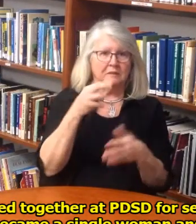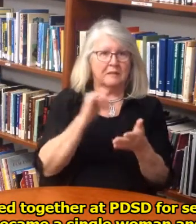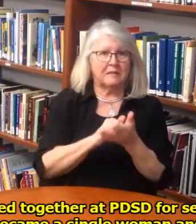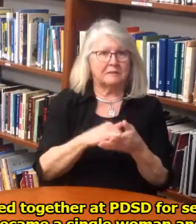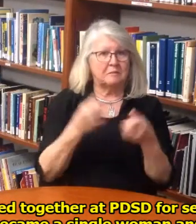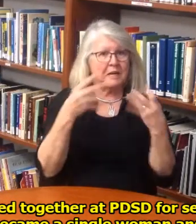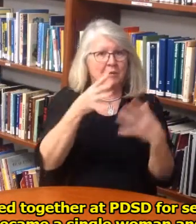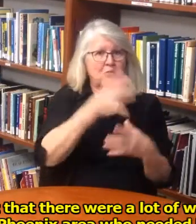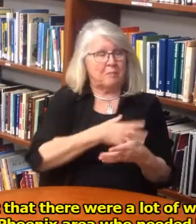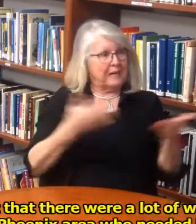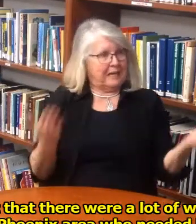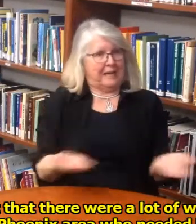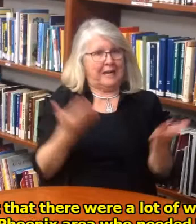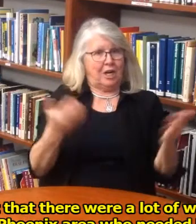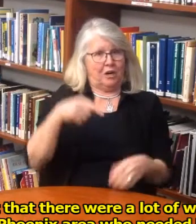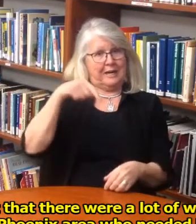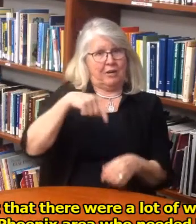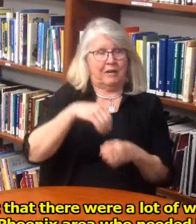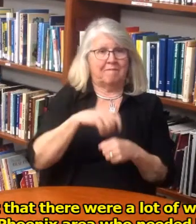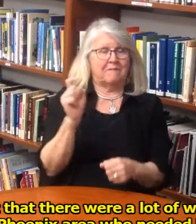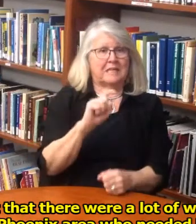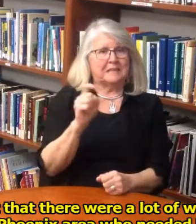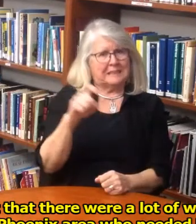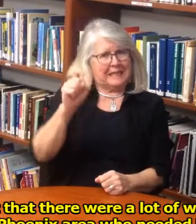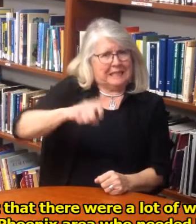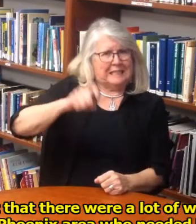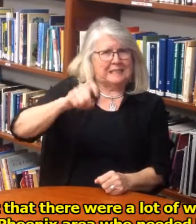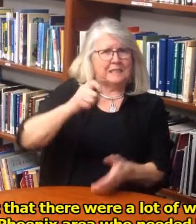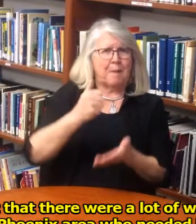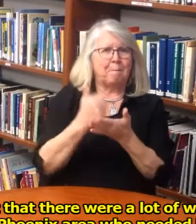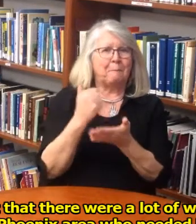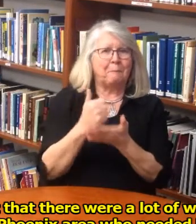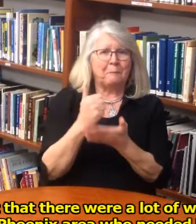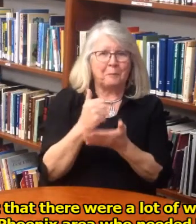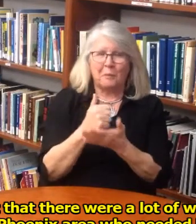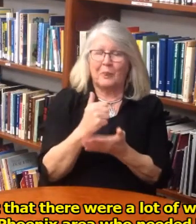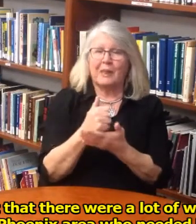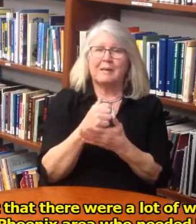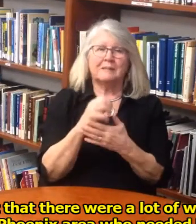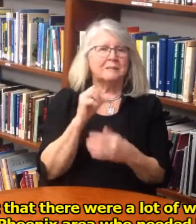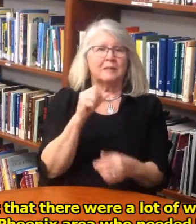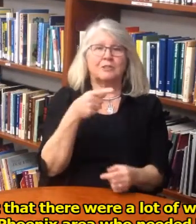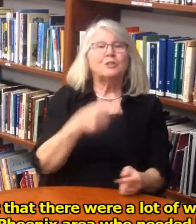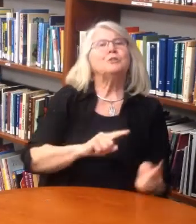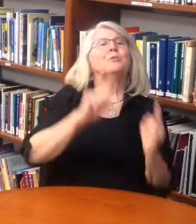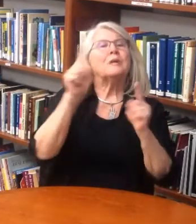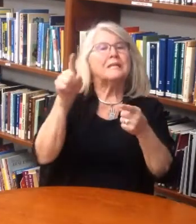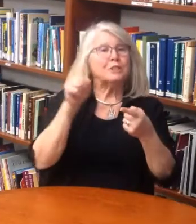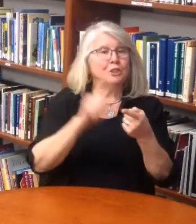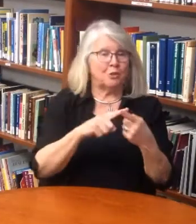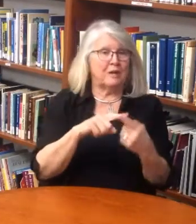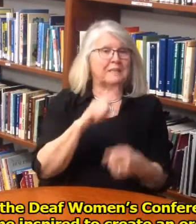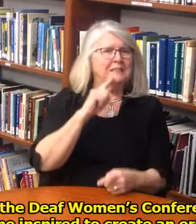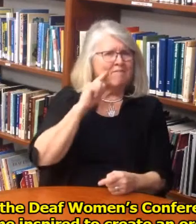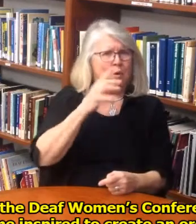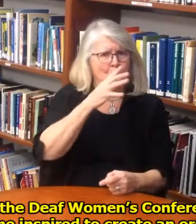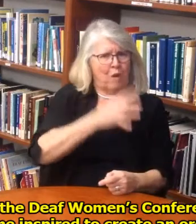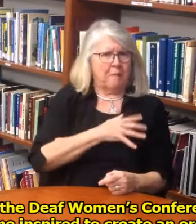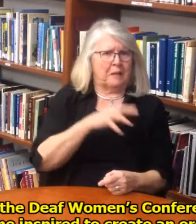she came to realize at that point that there were a lot of women here in the Phoenix area who needed help. So she